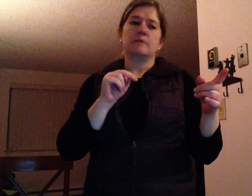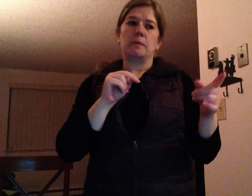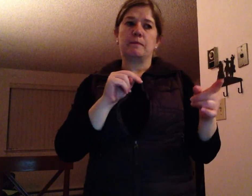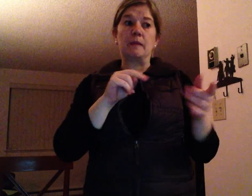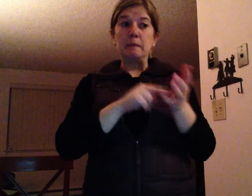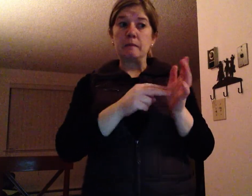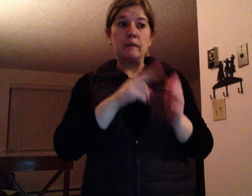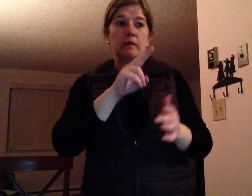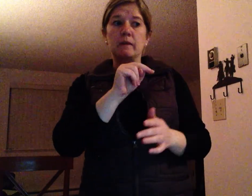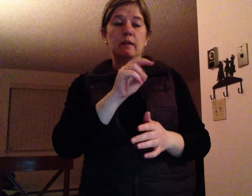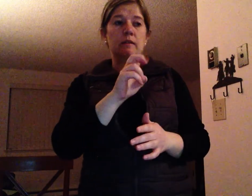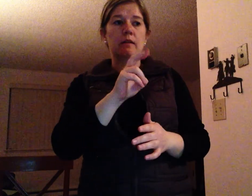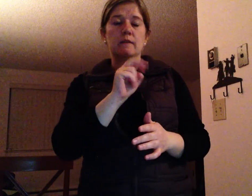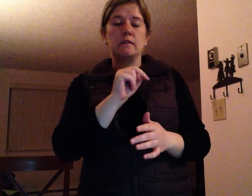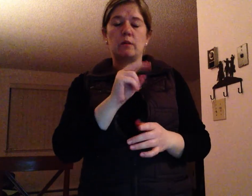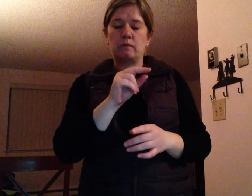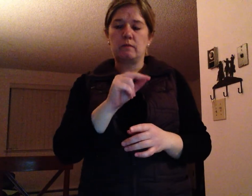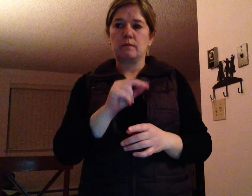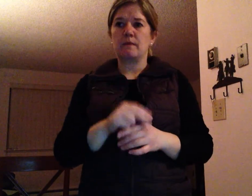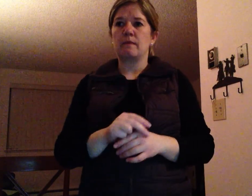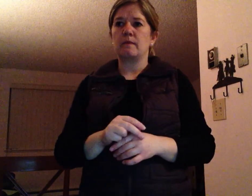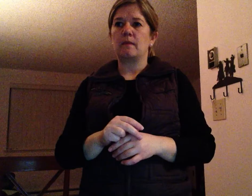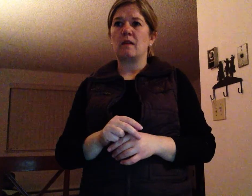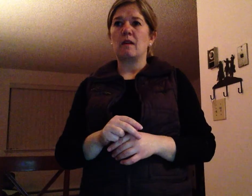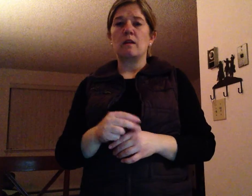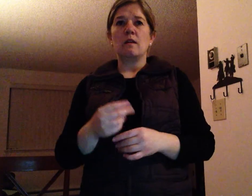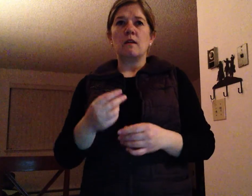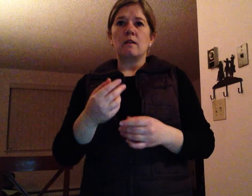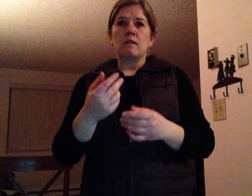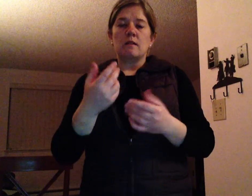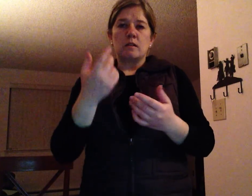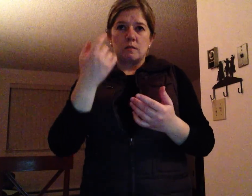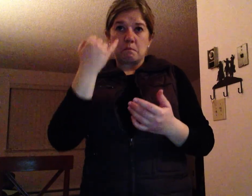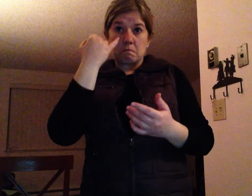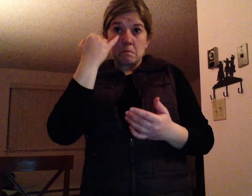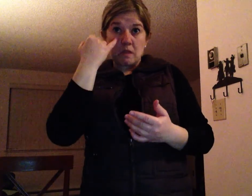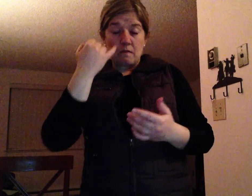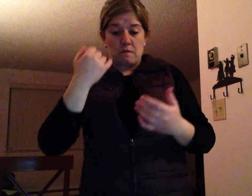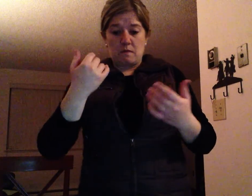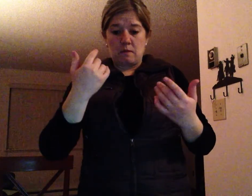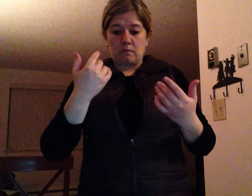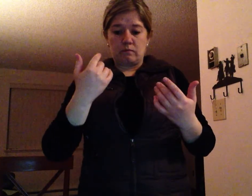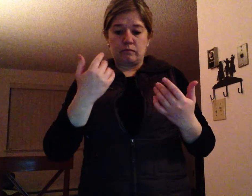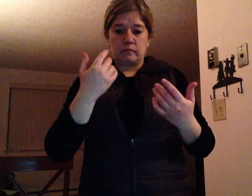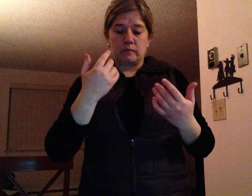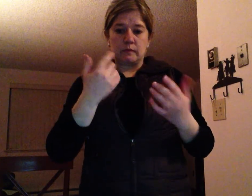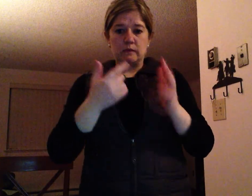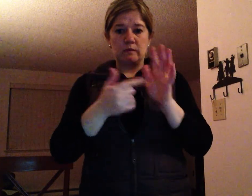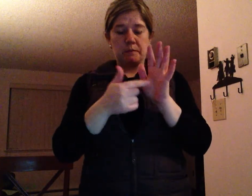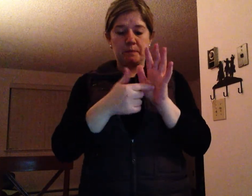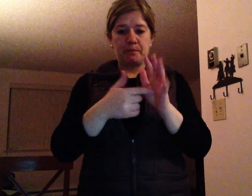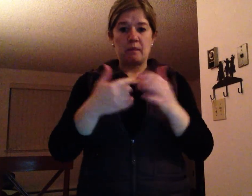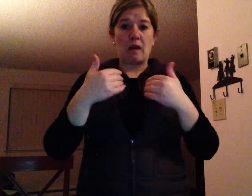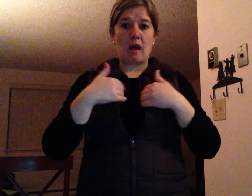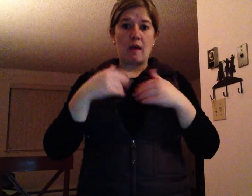Oh, careful. Listen to me. If I have a train track, the 2 train tracks run parallel. I want you to look